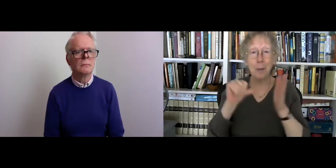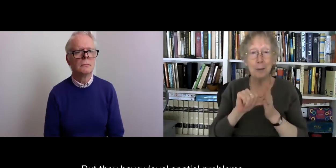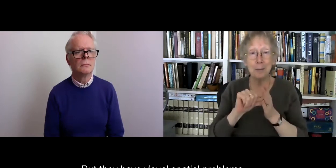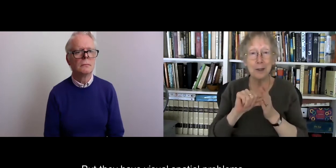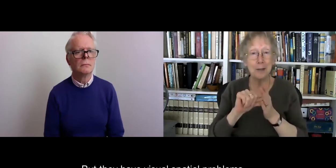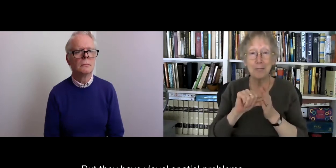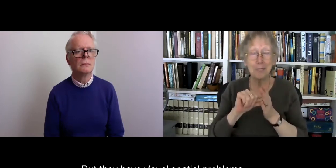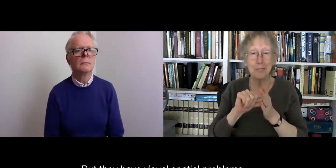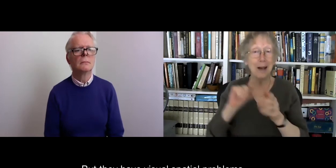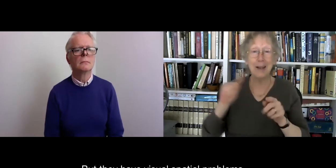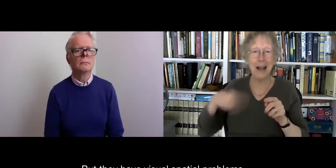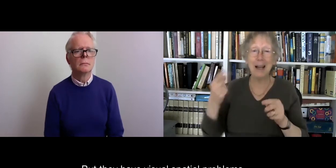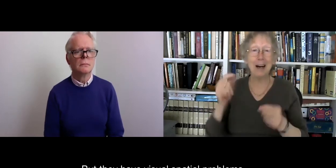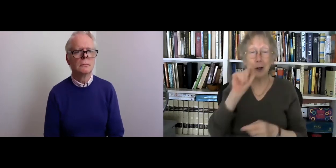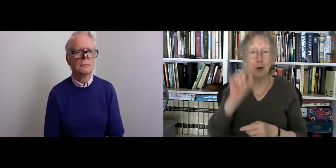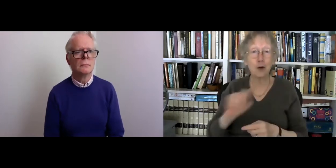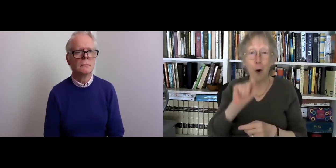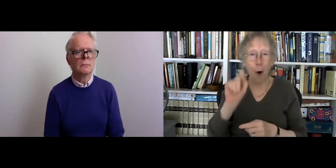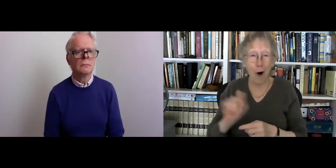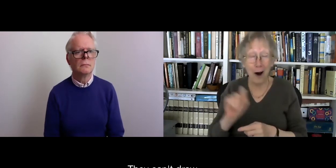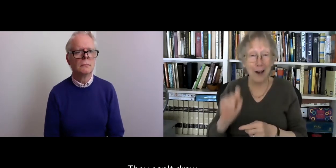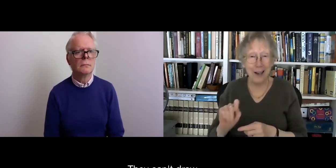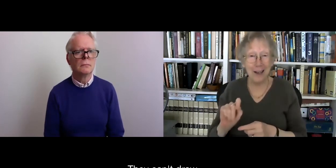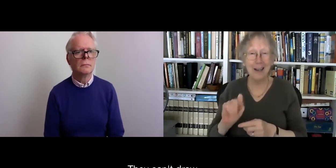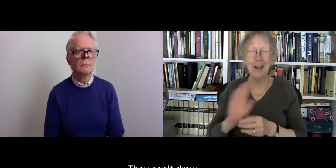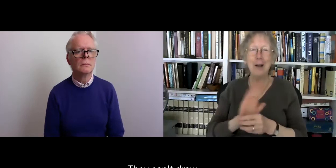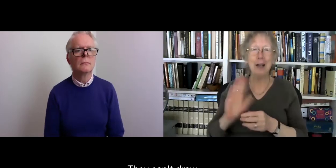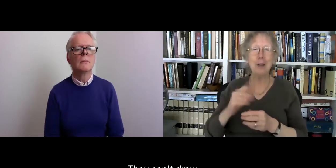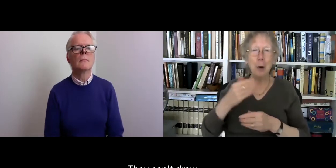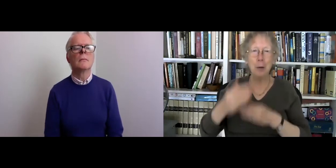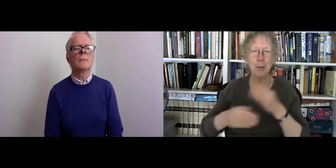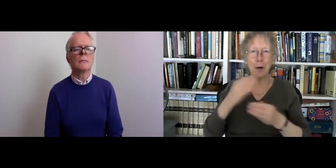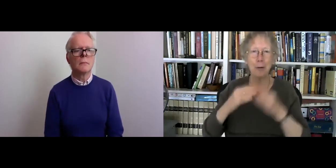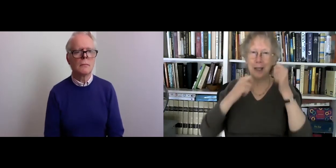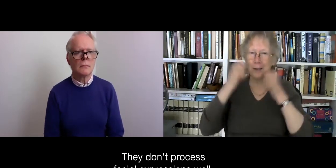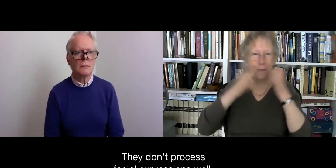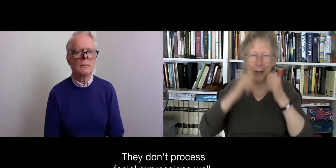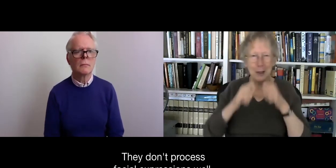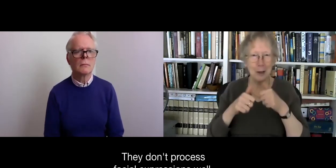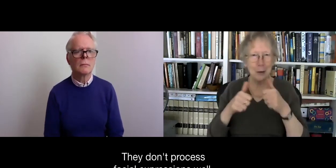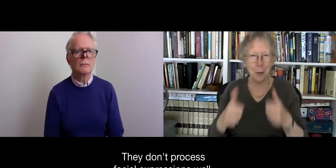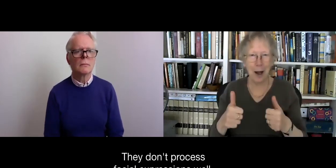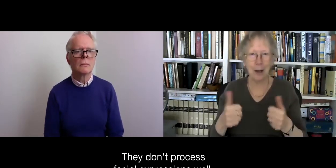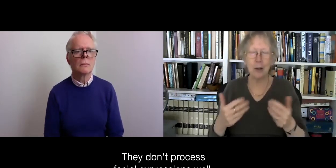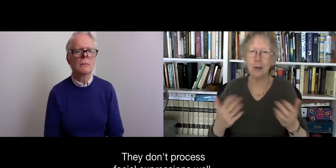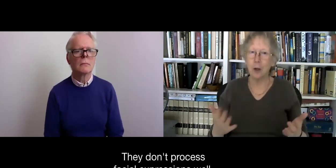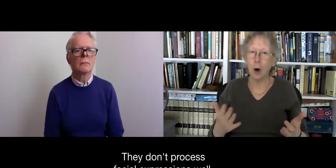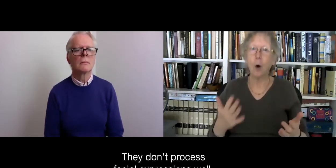But they have visual spatial problems. They can't draw. They don't process facial expressions